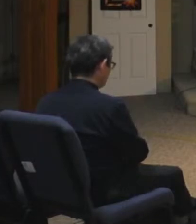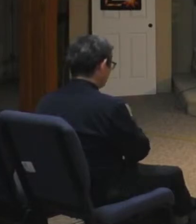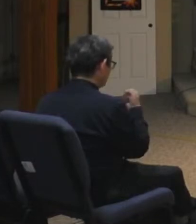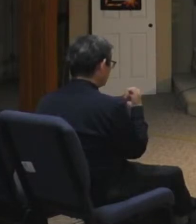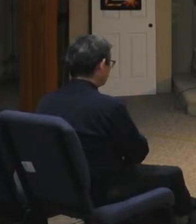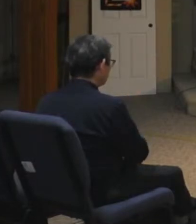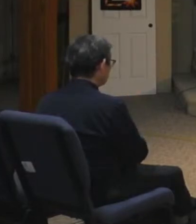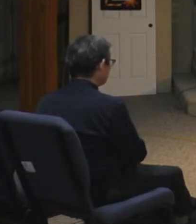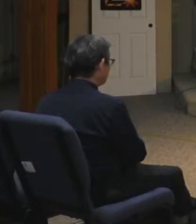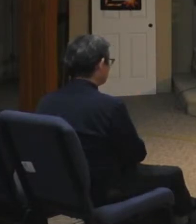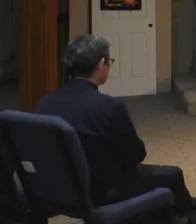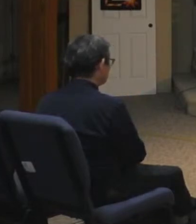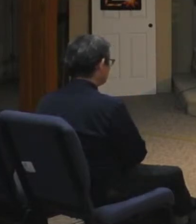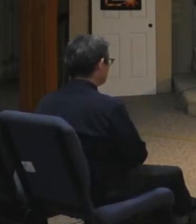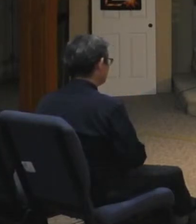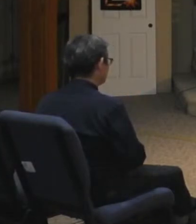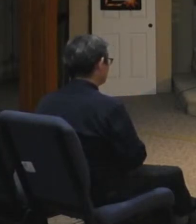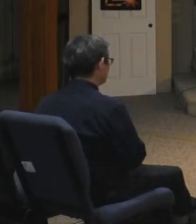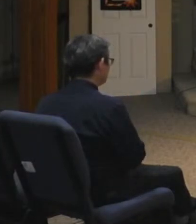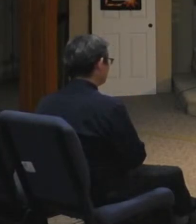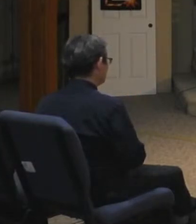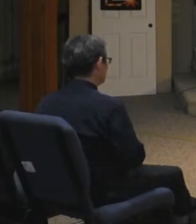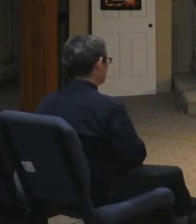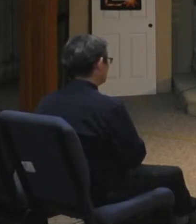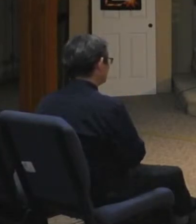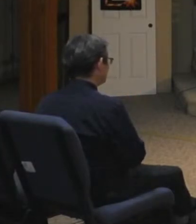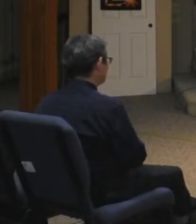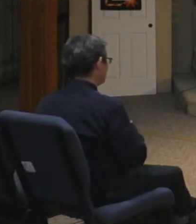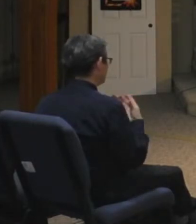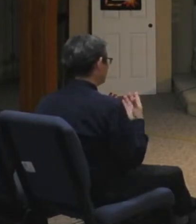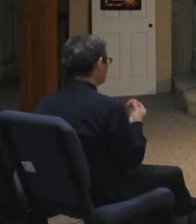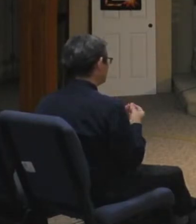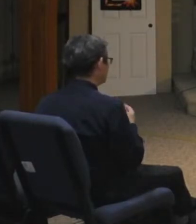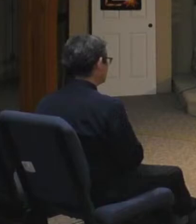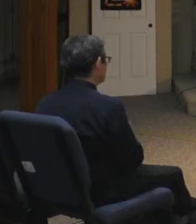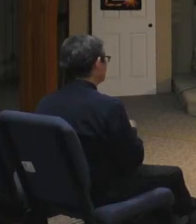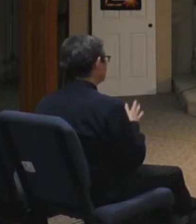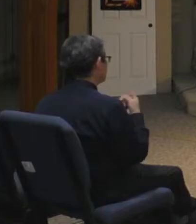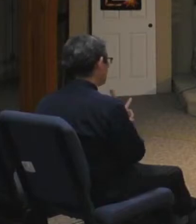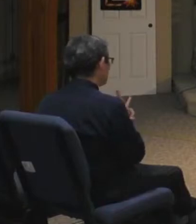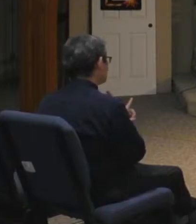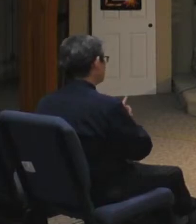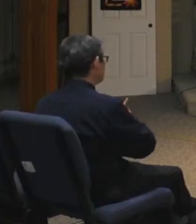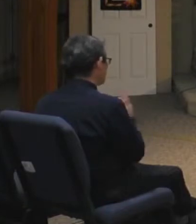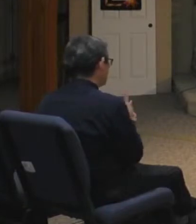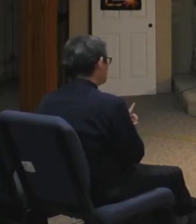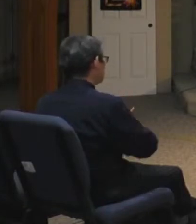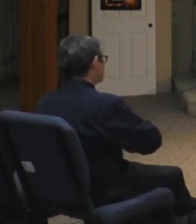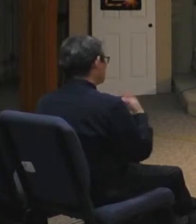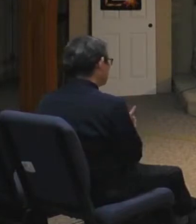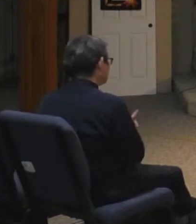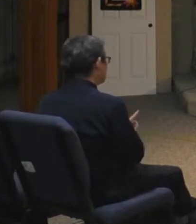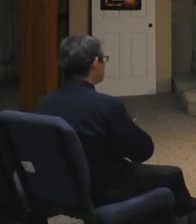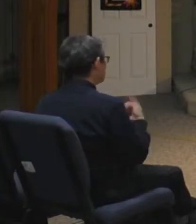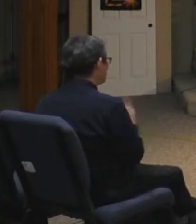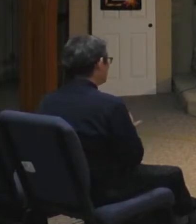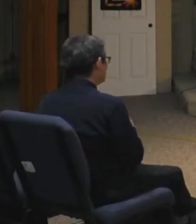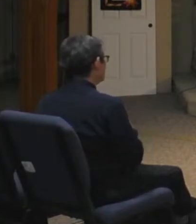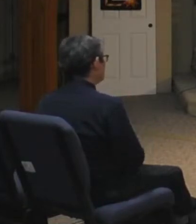Yeah, it was hard. It was really hard. We changed it and fixed it and fixed it and